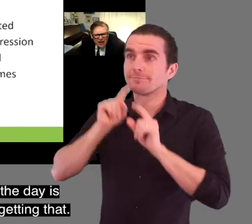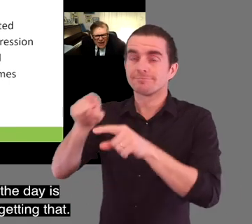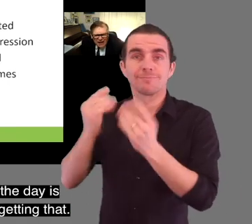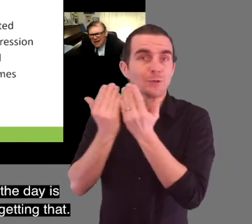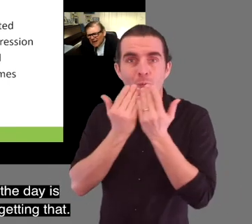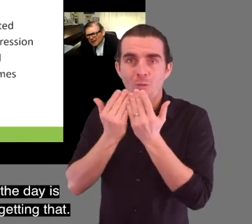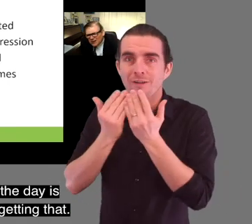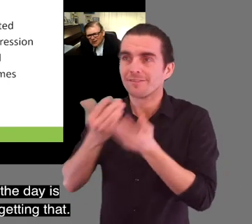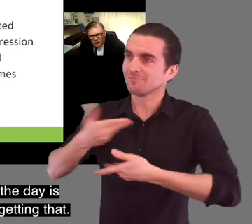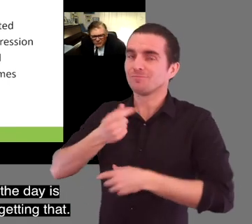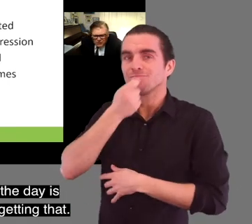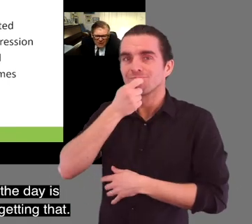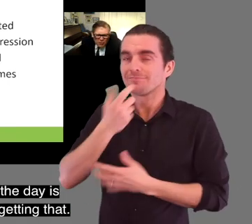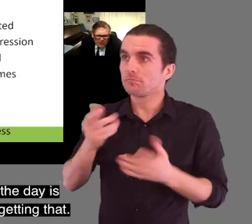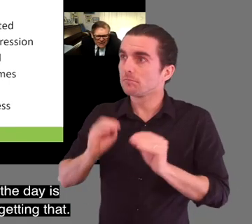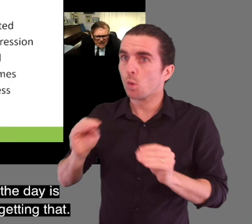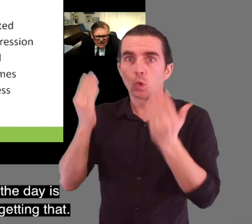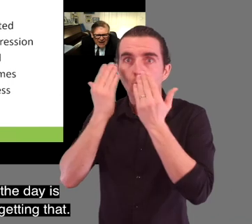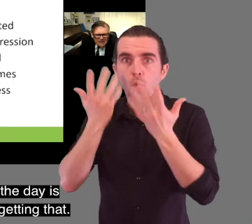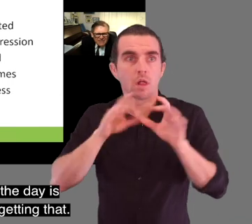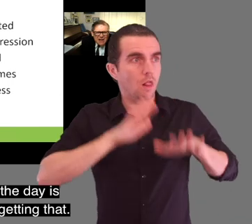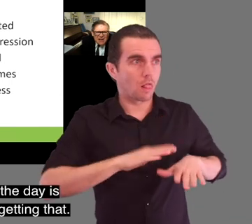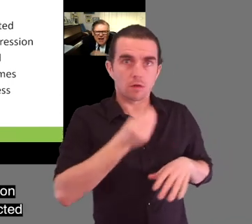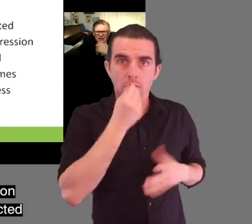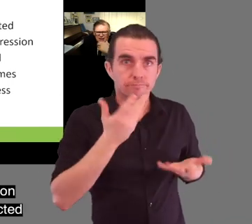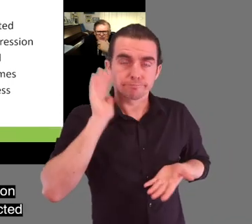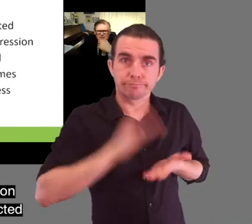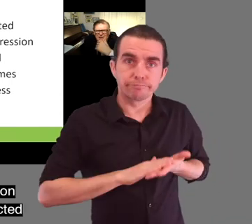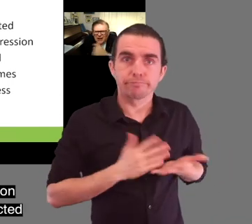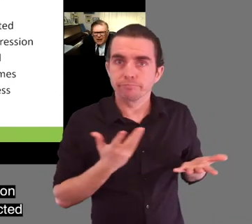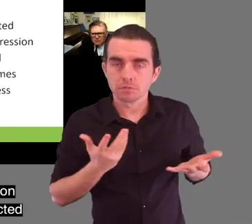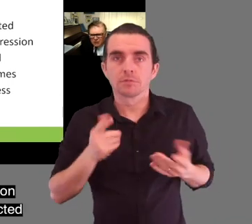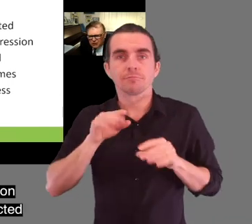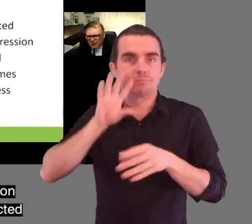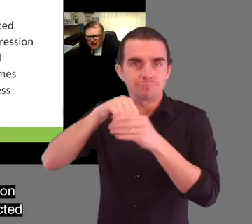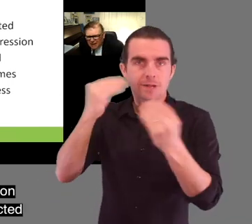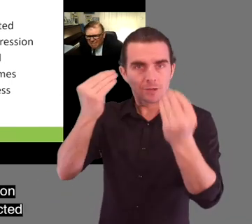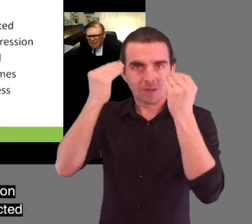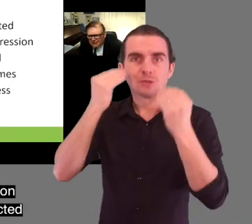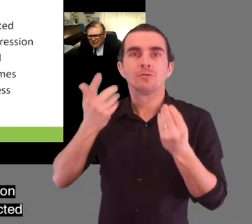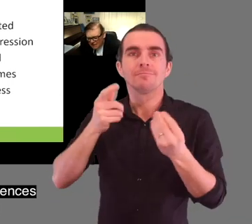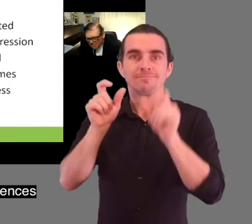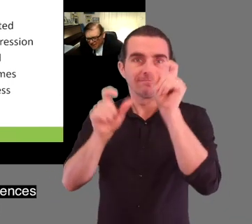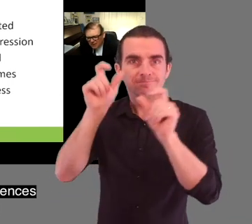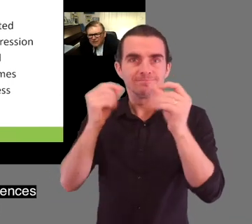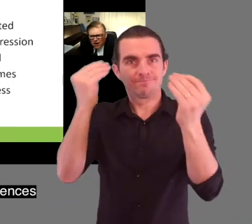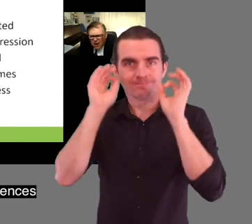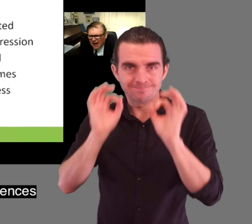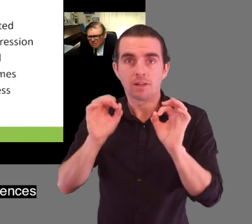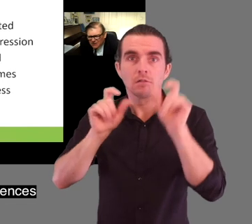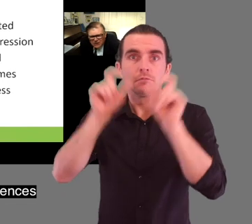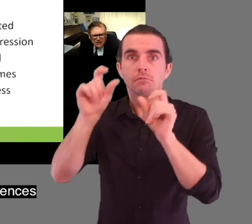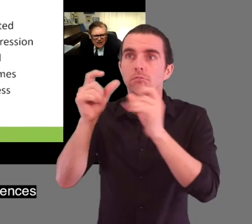the day is at school, so they weren't getting that. And inclusive education was directly impacted because of